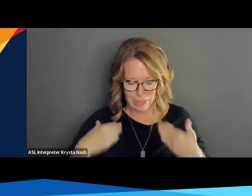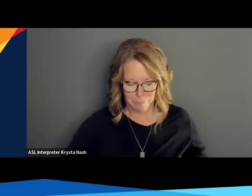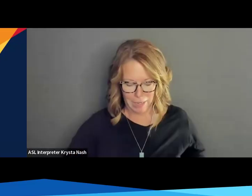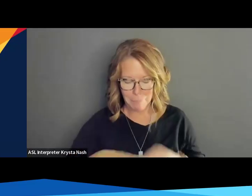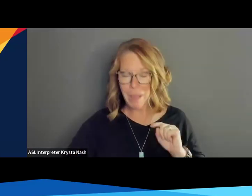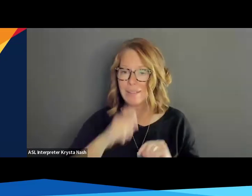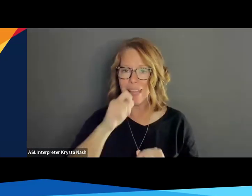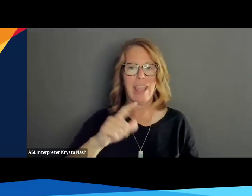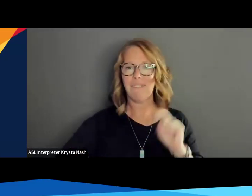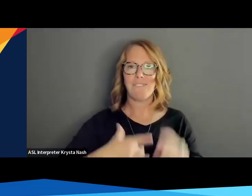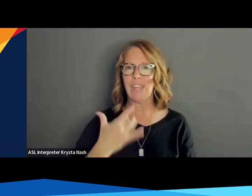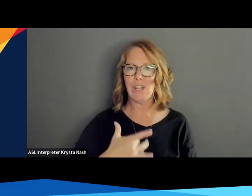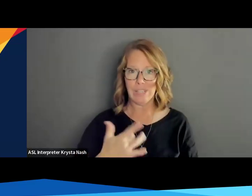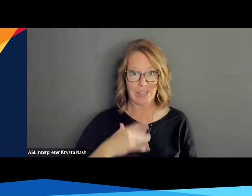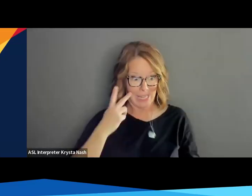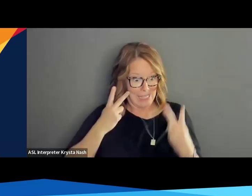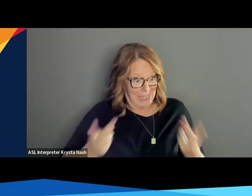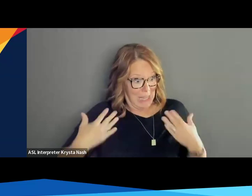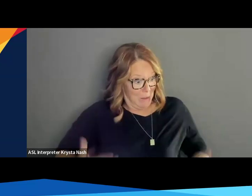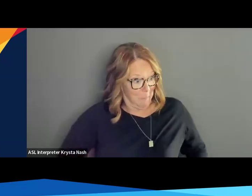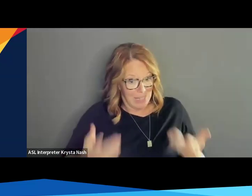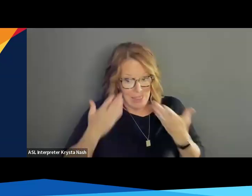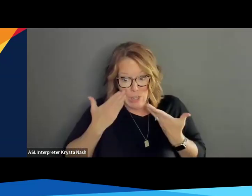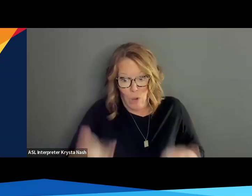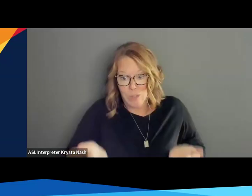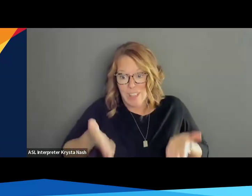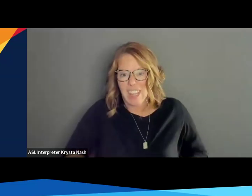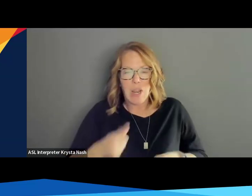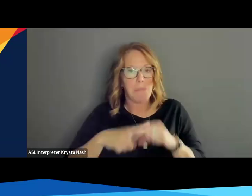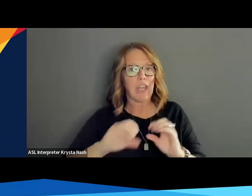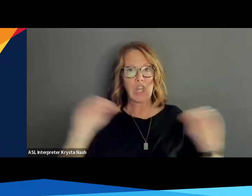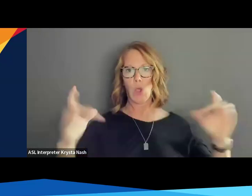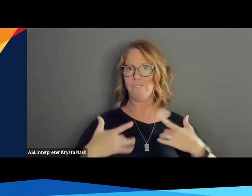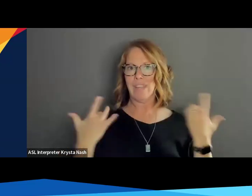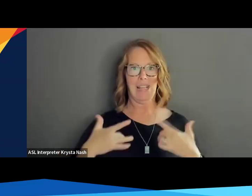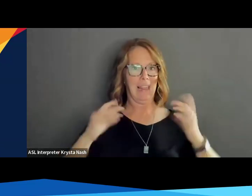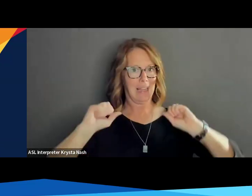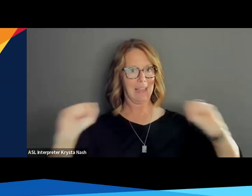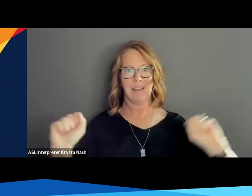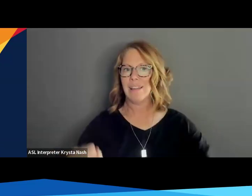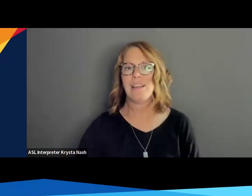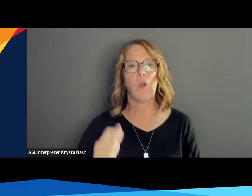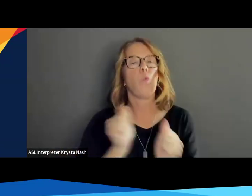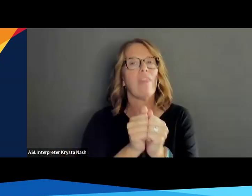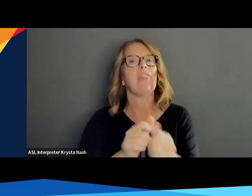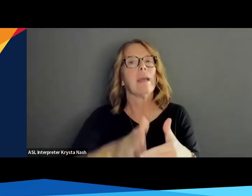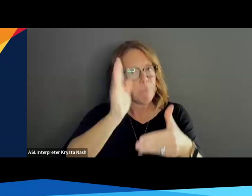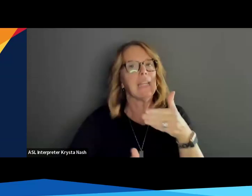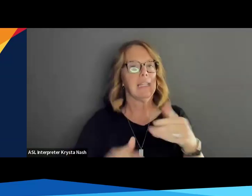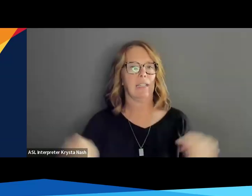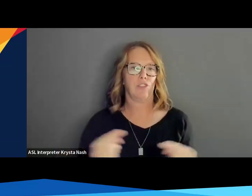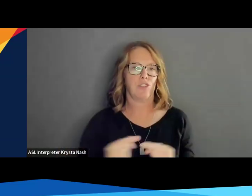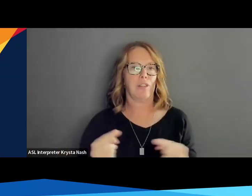it. They can see it, they know it's there, but there's just no sensation from that with complete injuries. And the